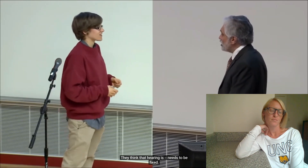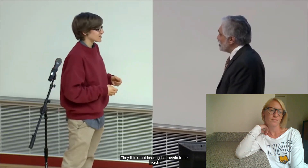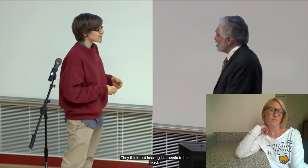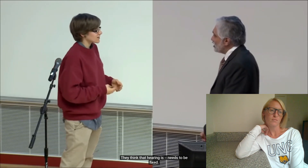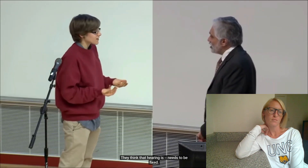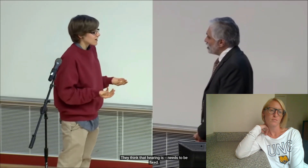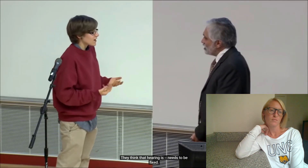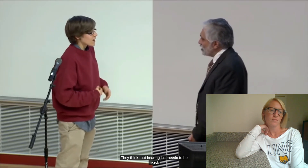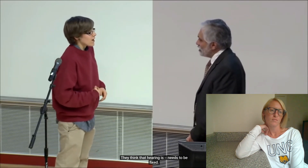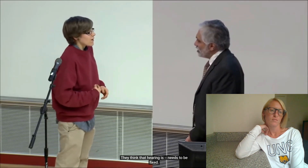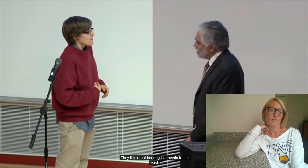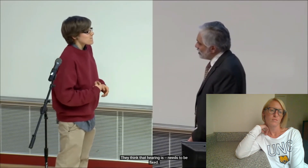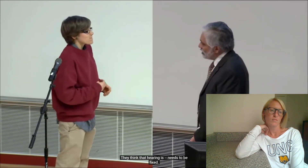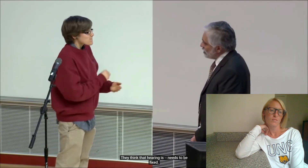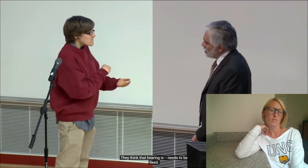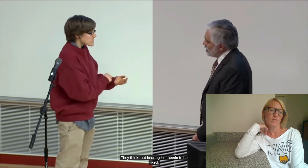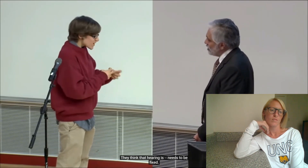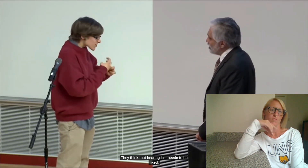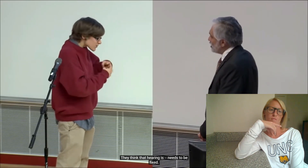needs to be fixed,